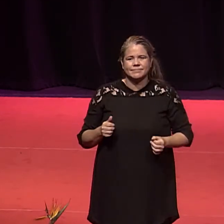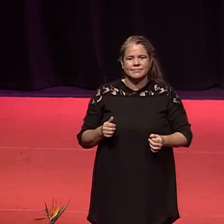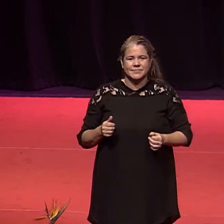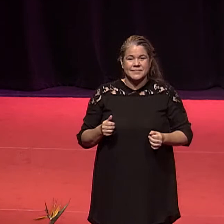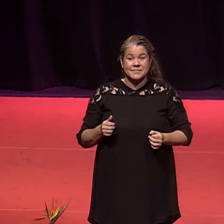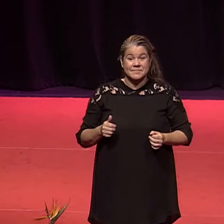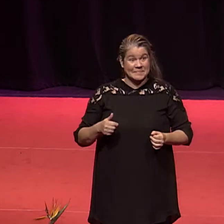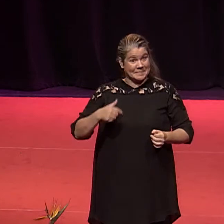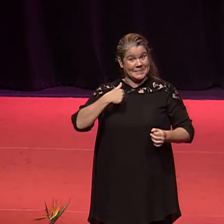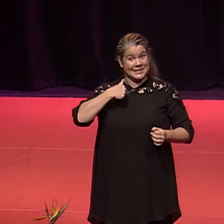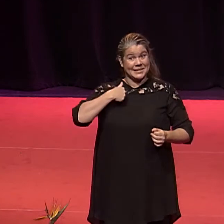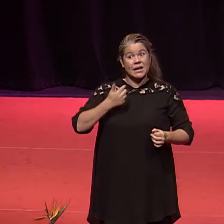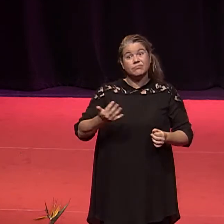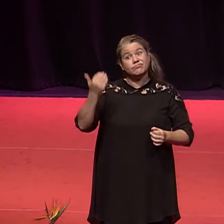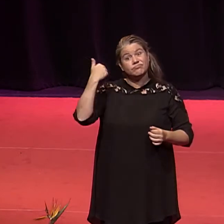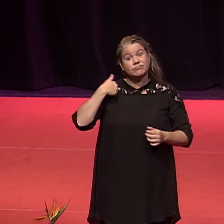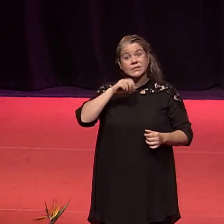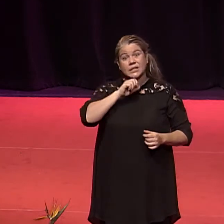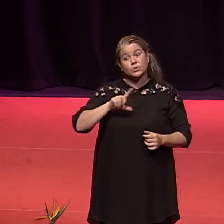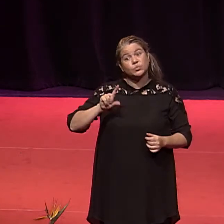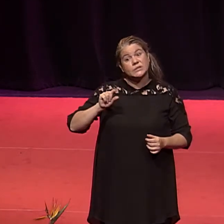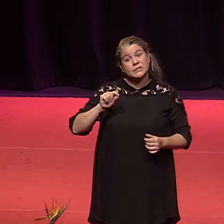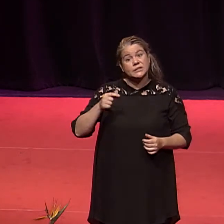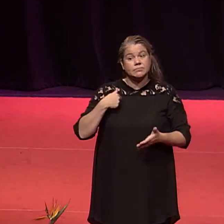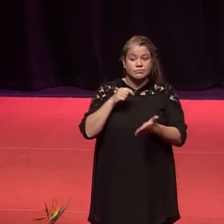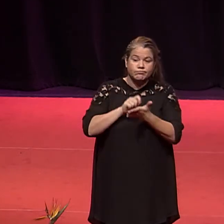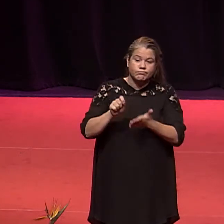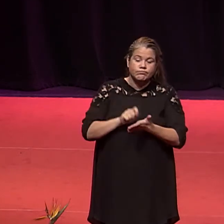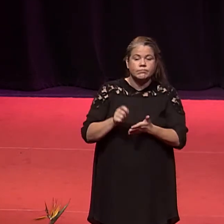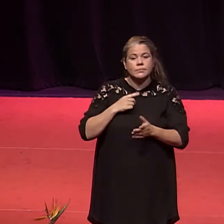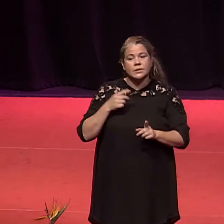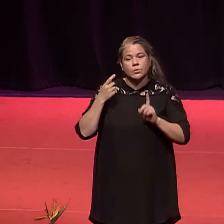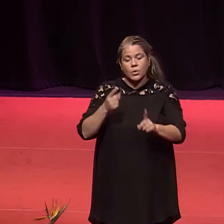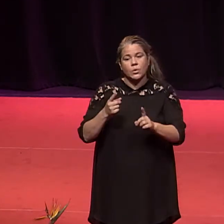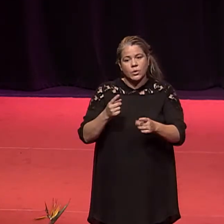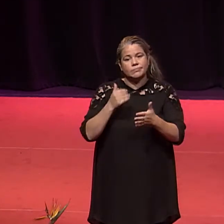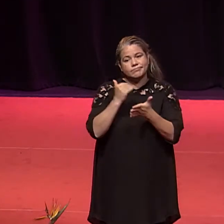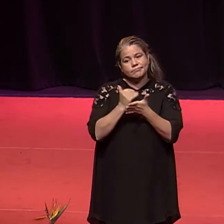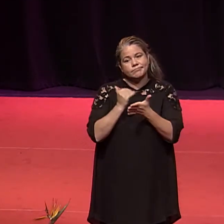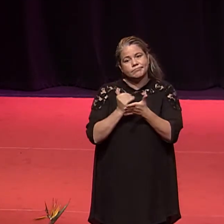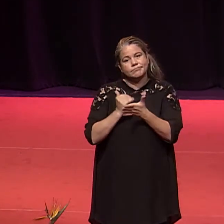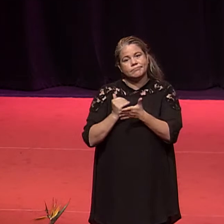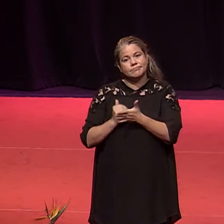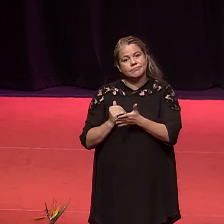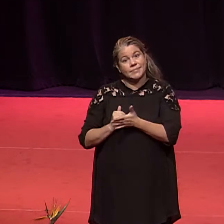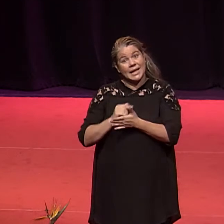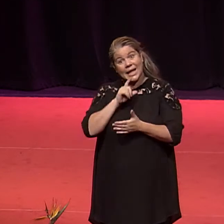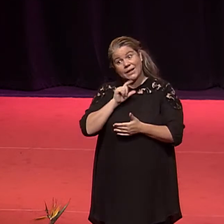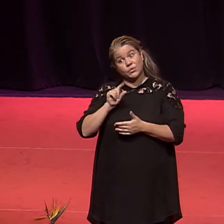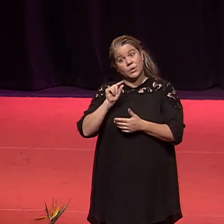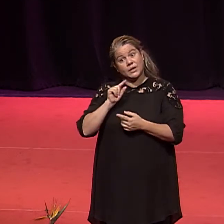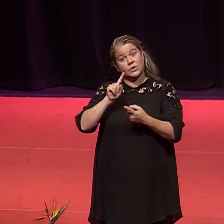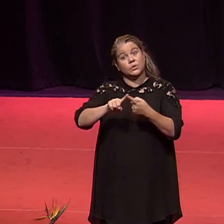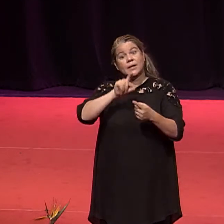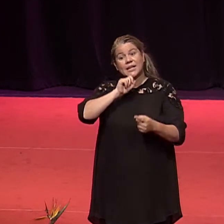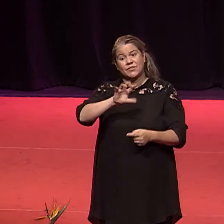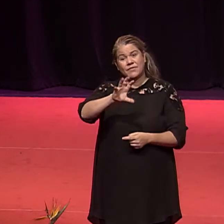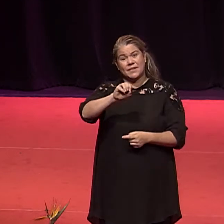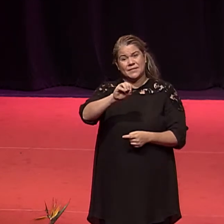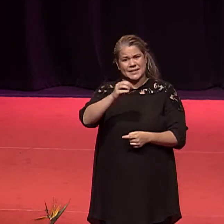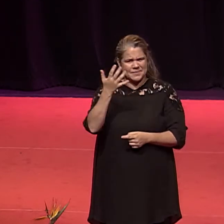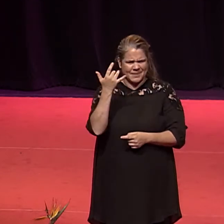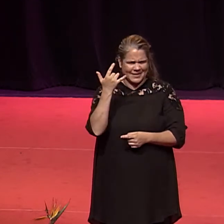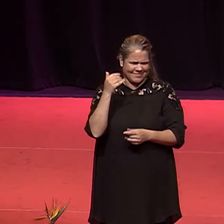my goals for life when I was in my 20s, and at that stage, my list of goals and aspirations ended at the age of 50 because I